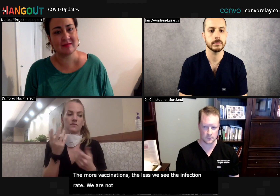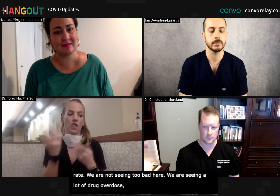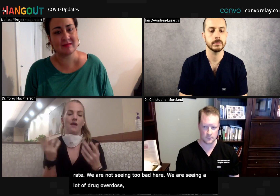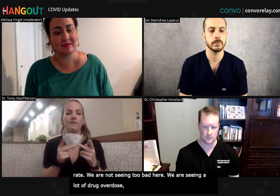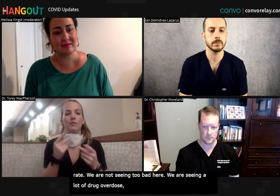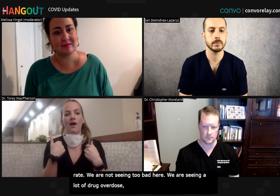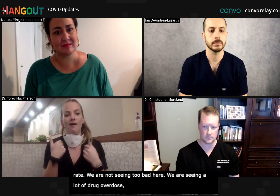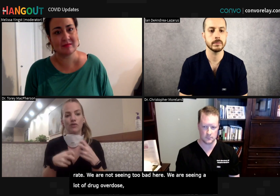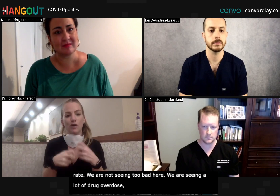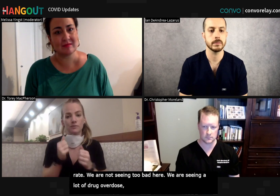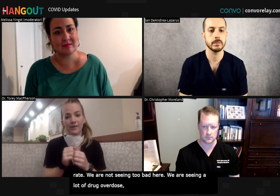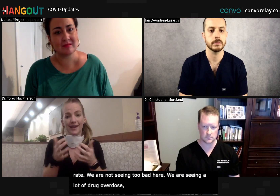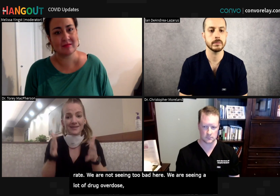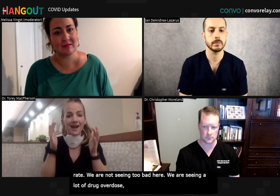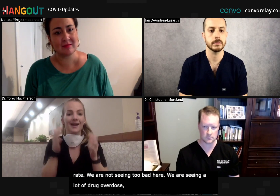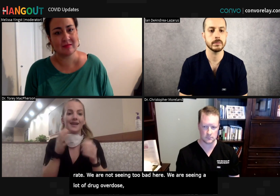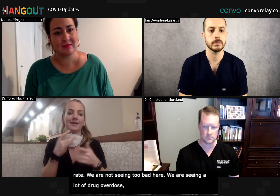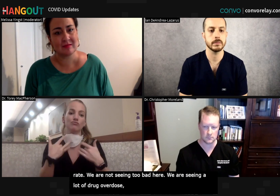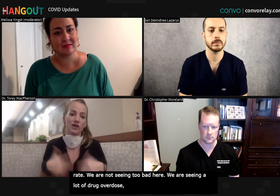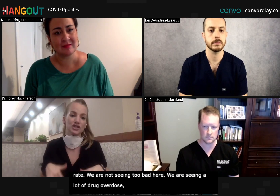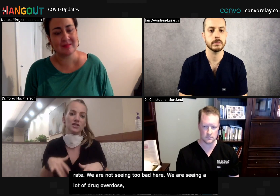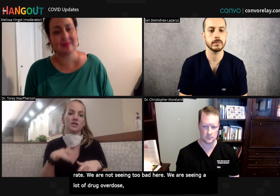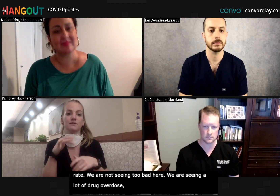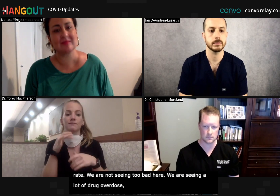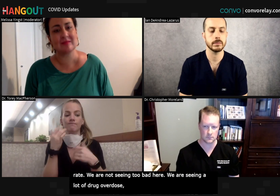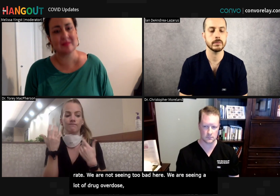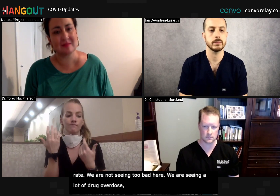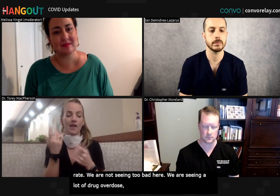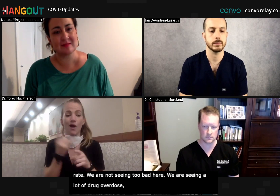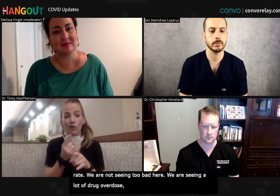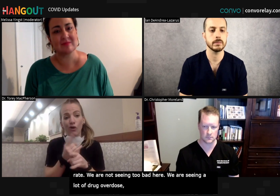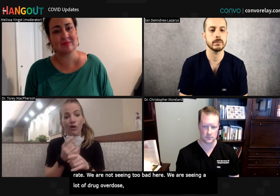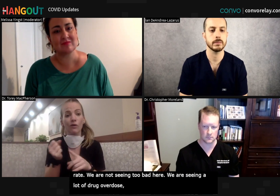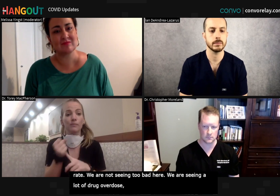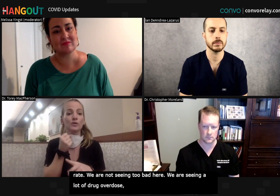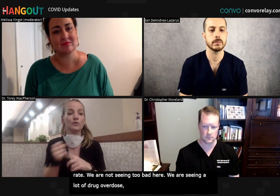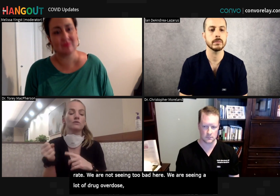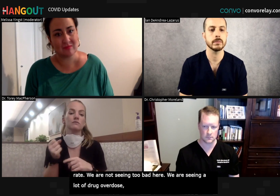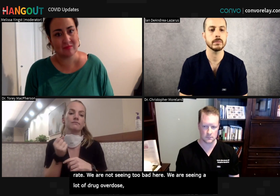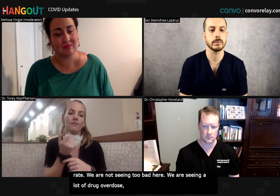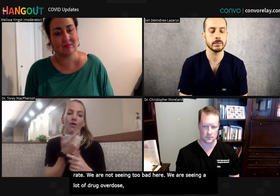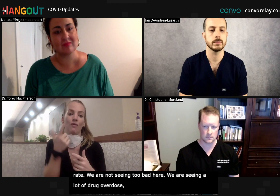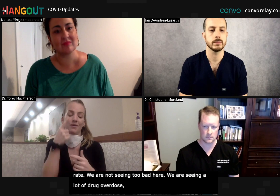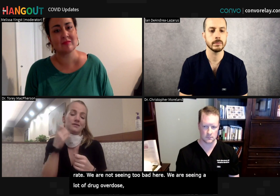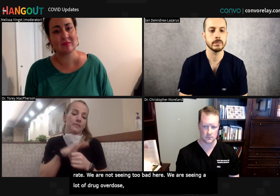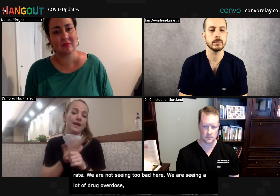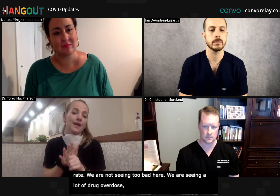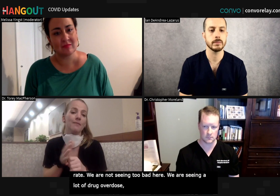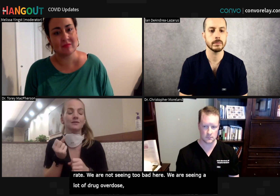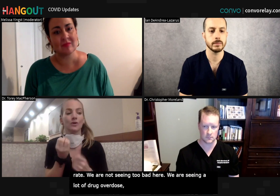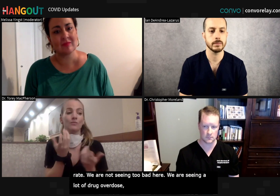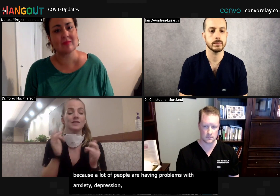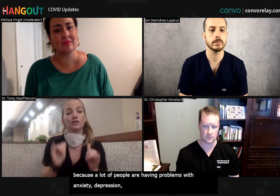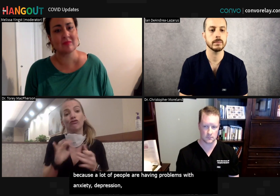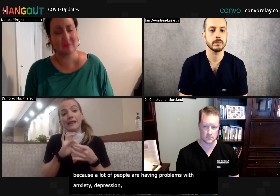patients. And this is because a lot of people are having problems with anxiety, depression, alcohol abuse because